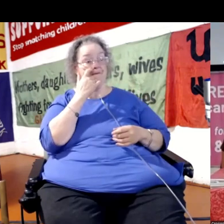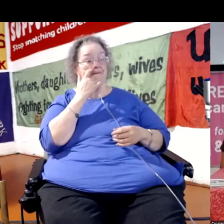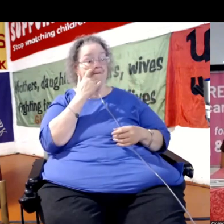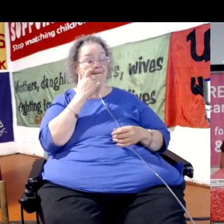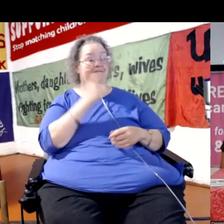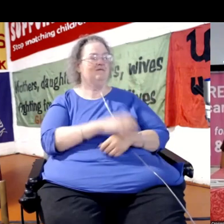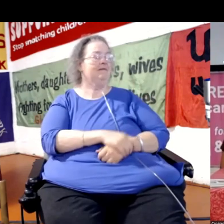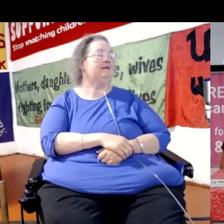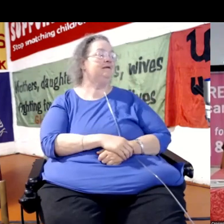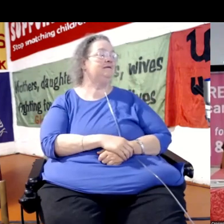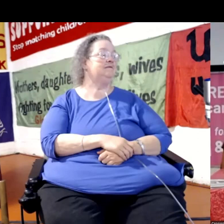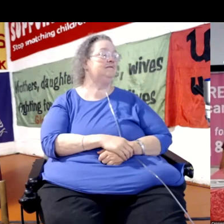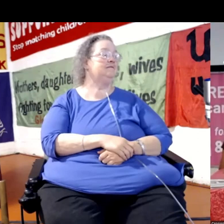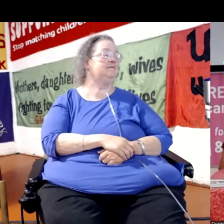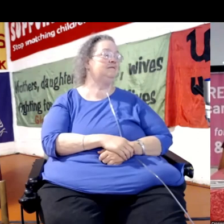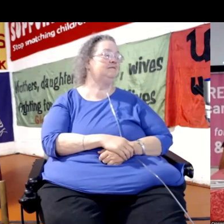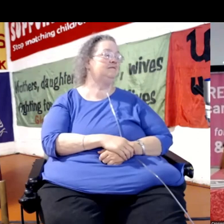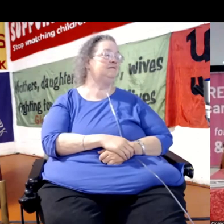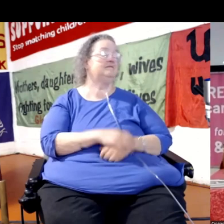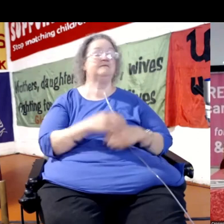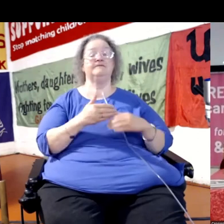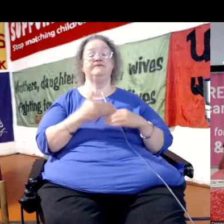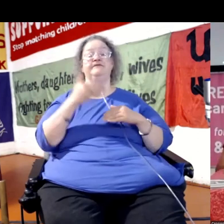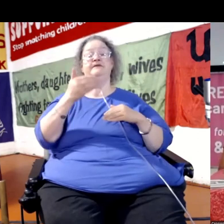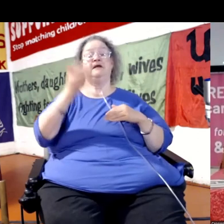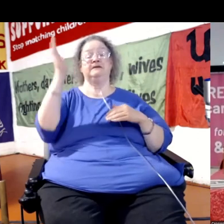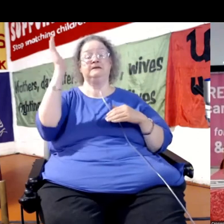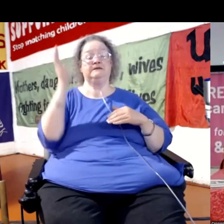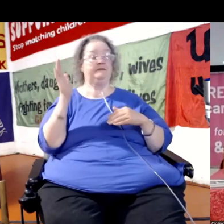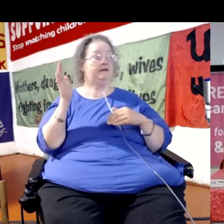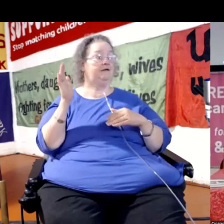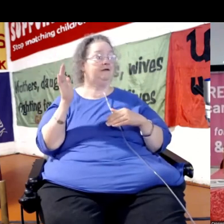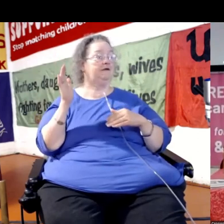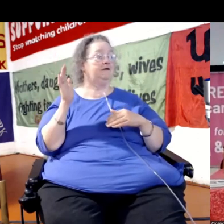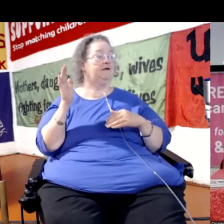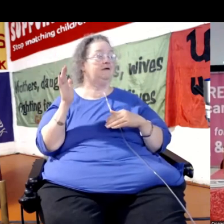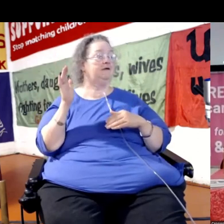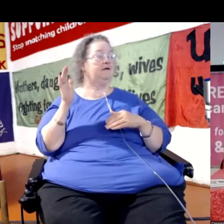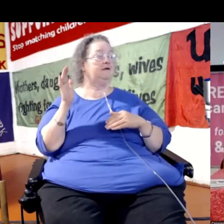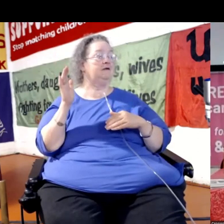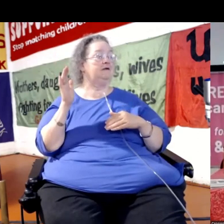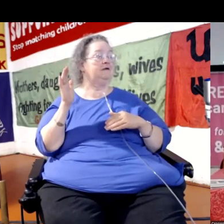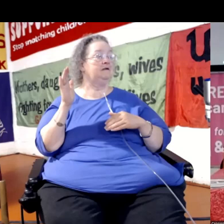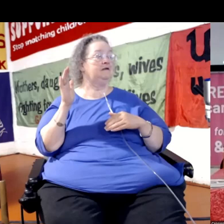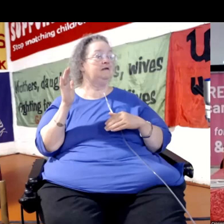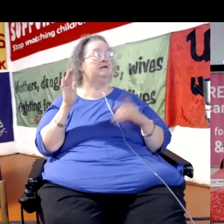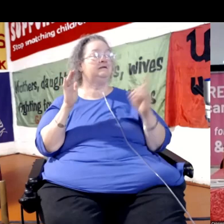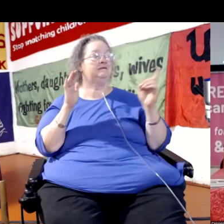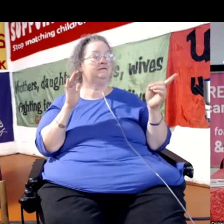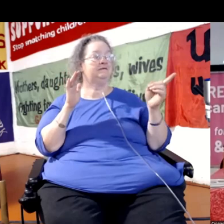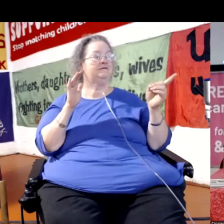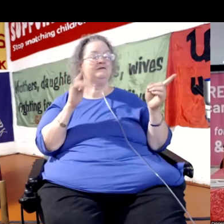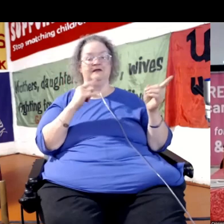Okay, our next speaker is Pranom Somwong B, who is sitting right here